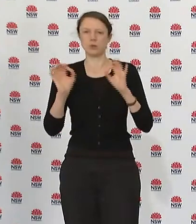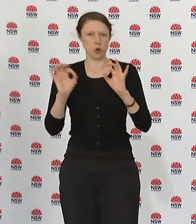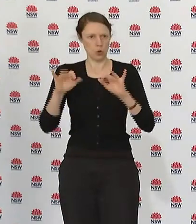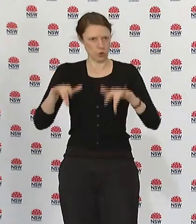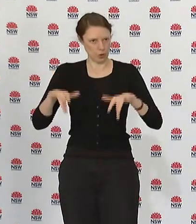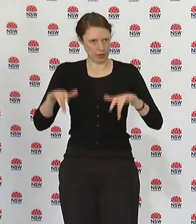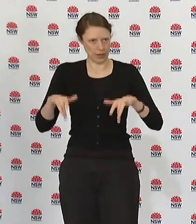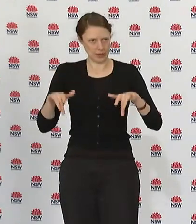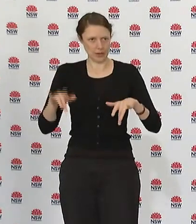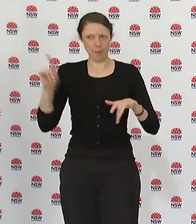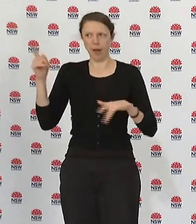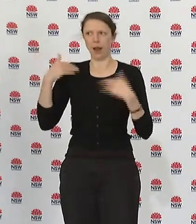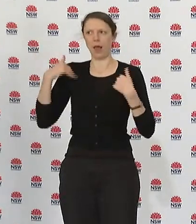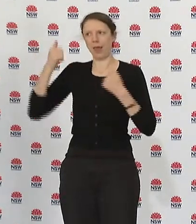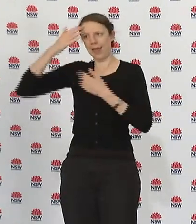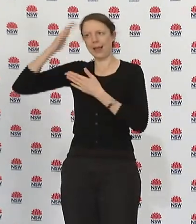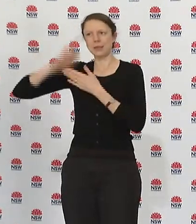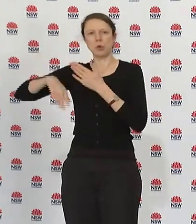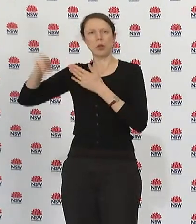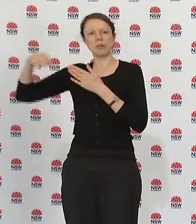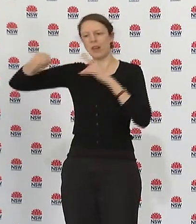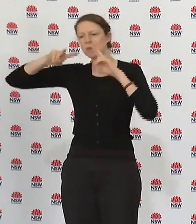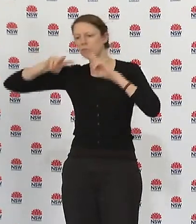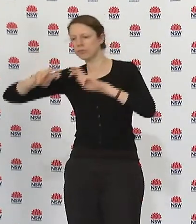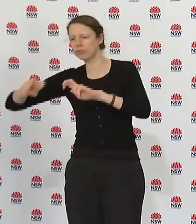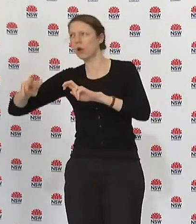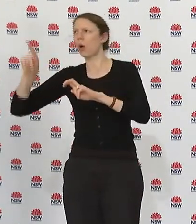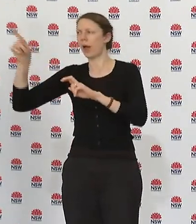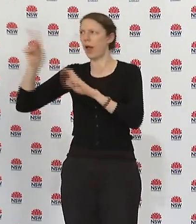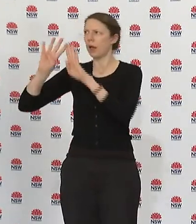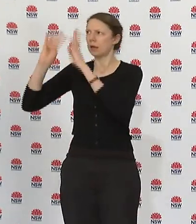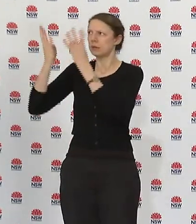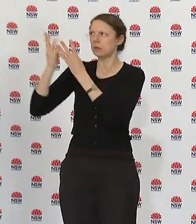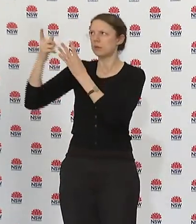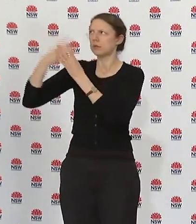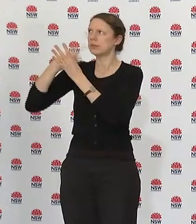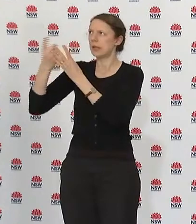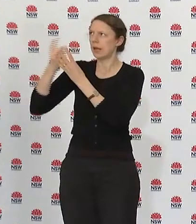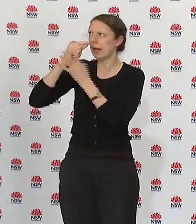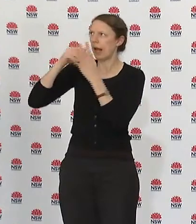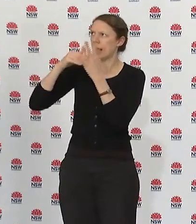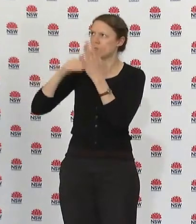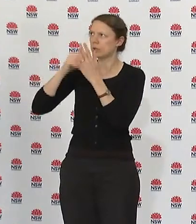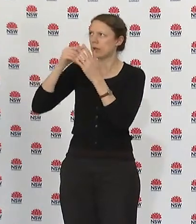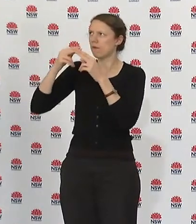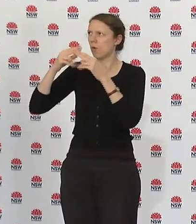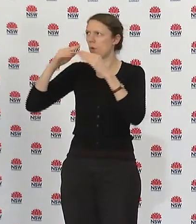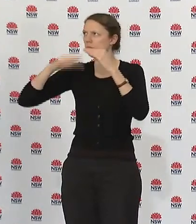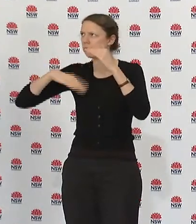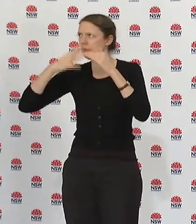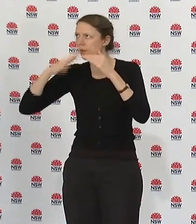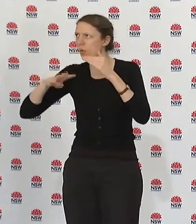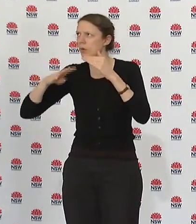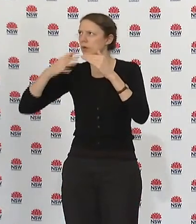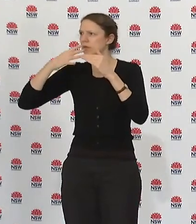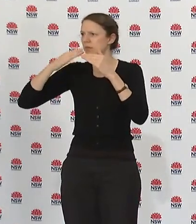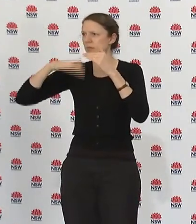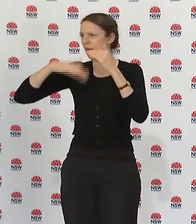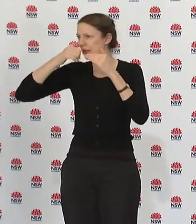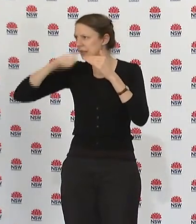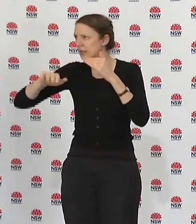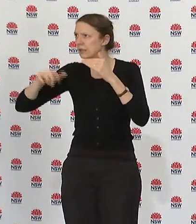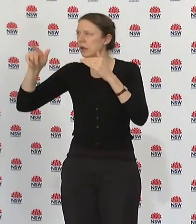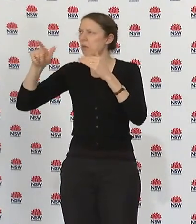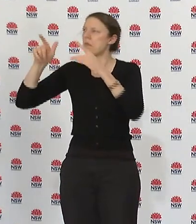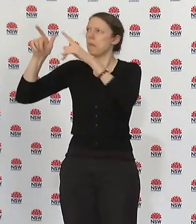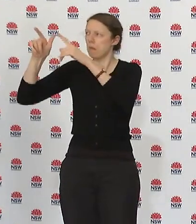experts are looking at the results of the changing advice, looking at the number of doses we're likely to get, and they will make those decisions. But at this stage,